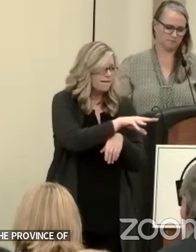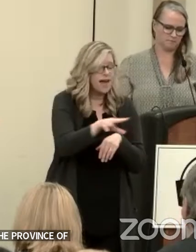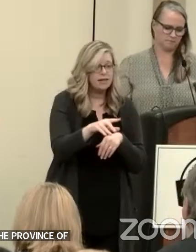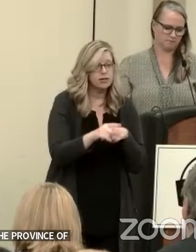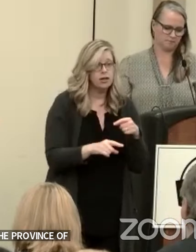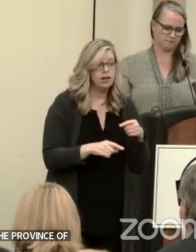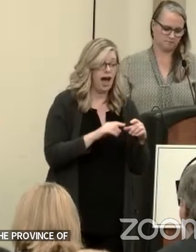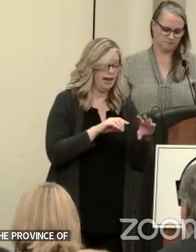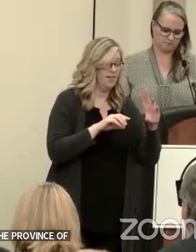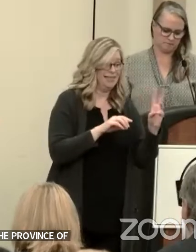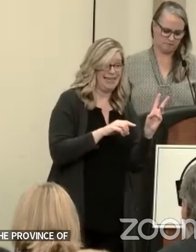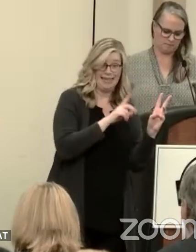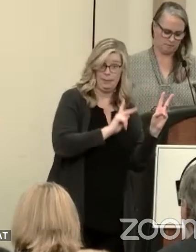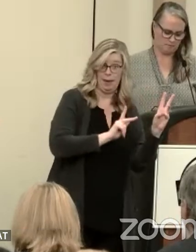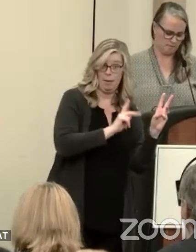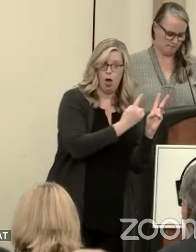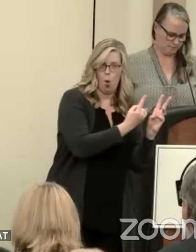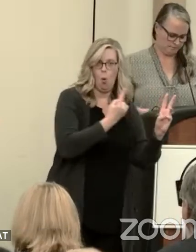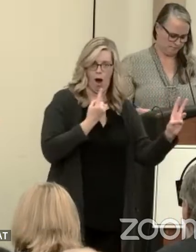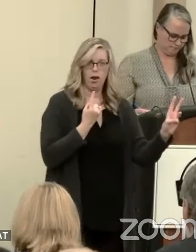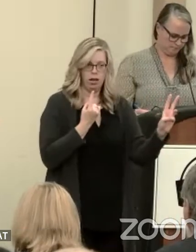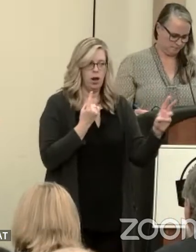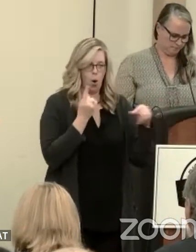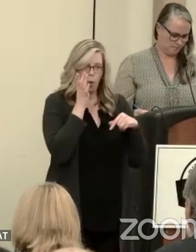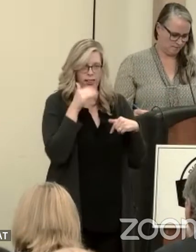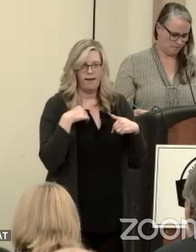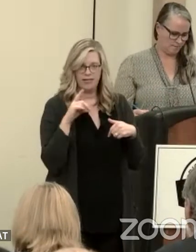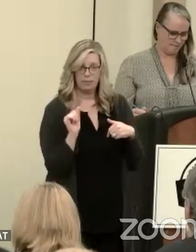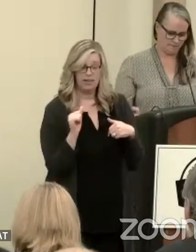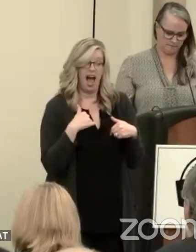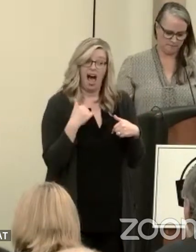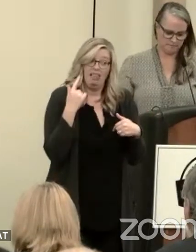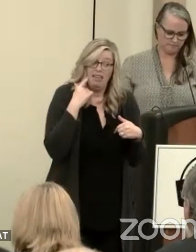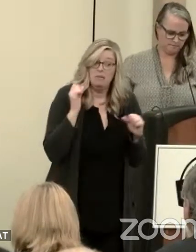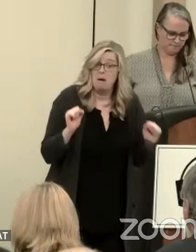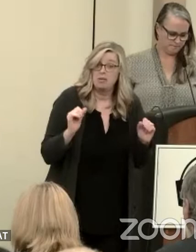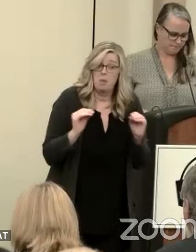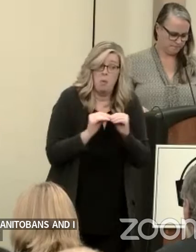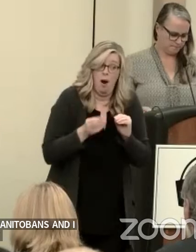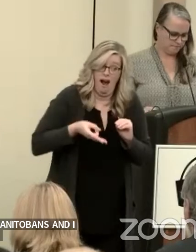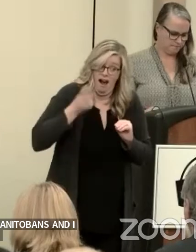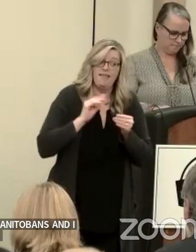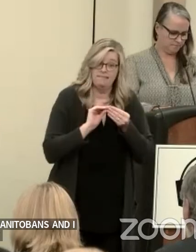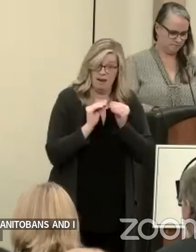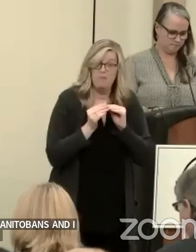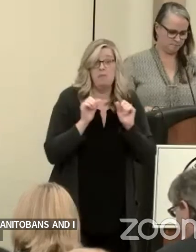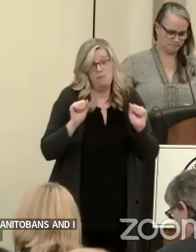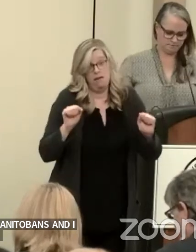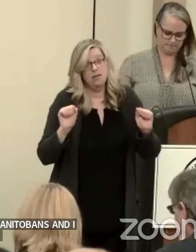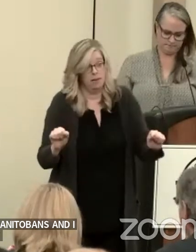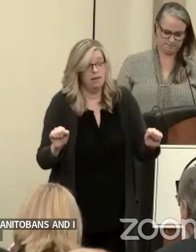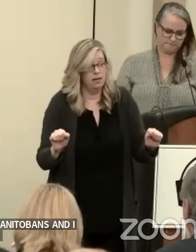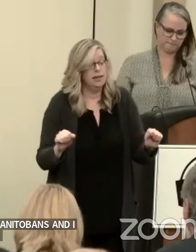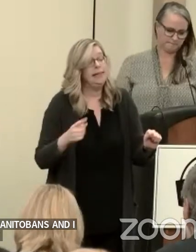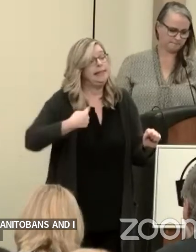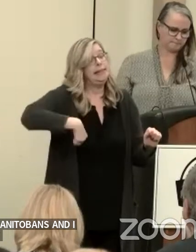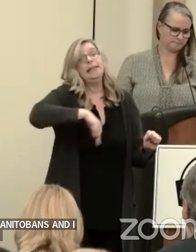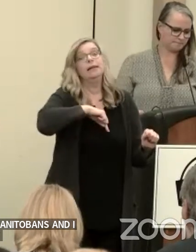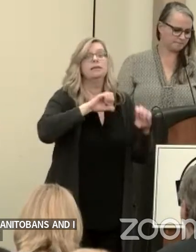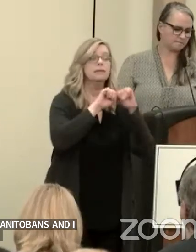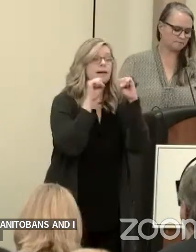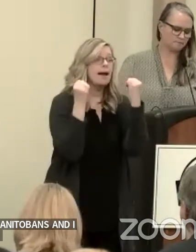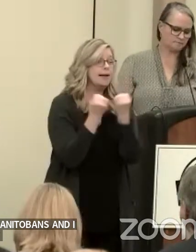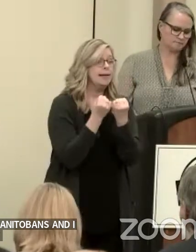1 in 6 Manitobans, and I would argue that that number is probably even higher, and that we as a society need